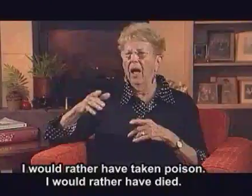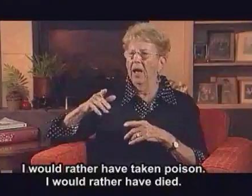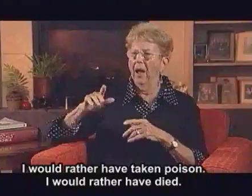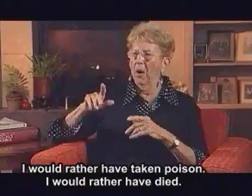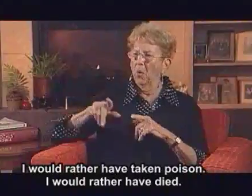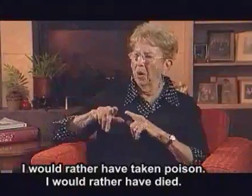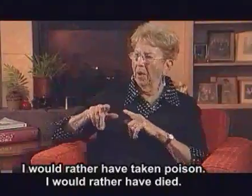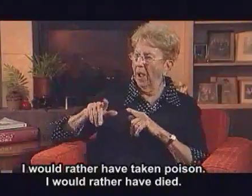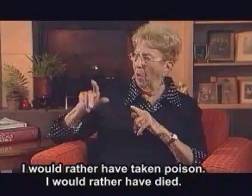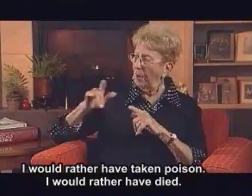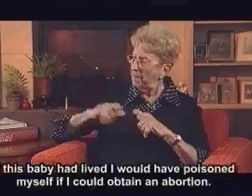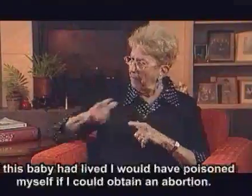I would rather have died.